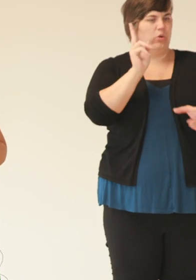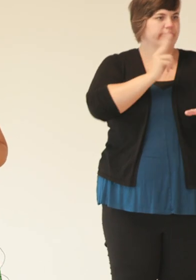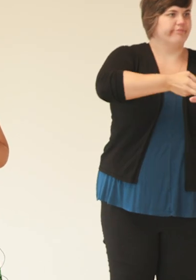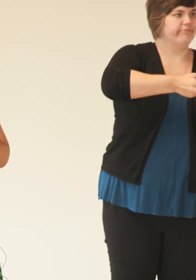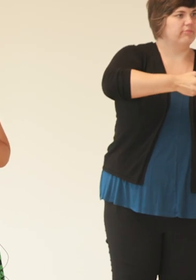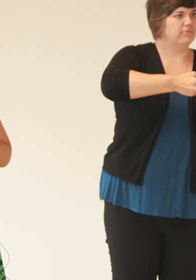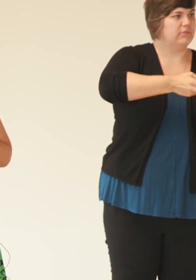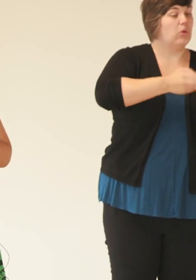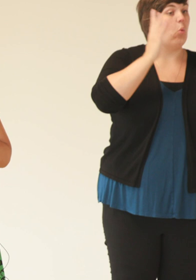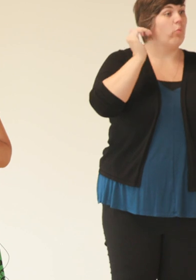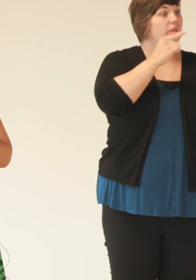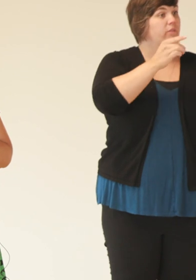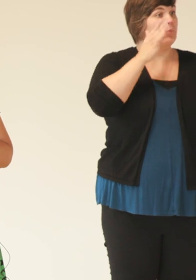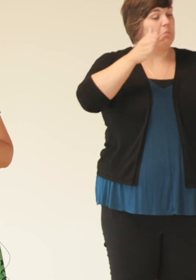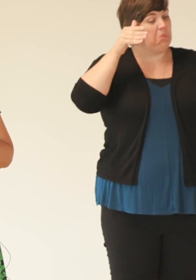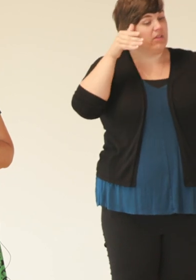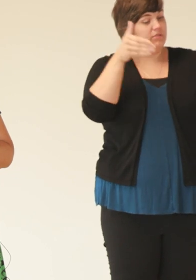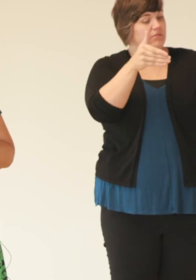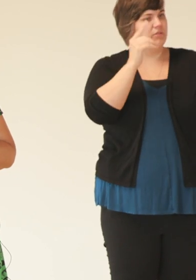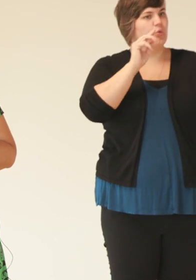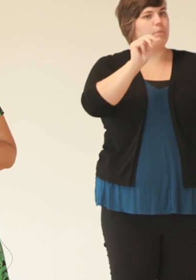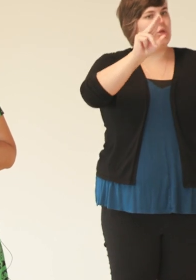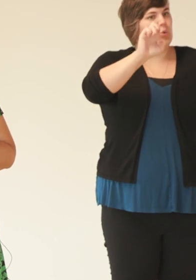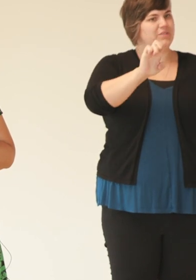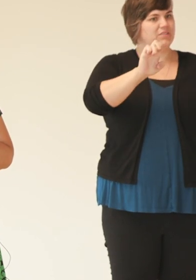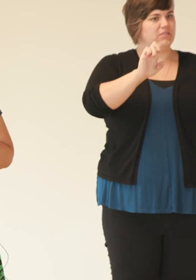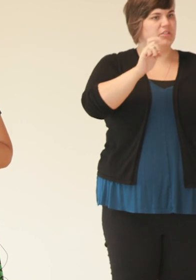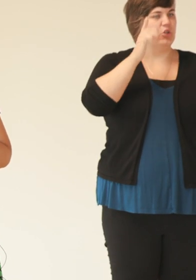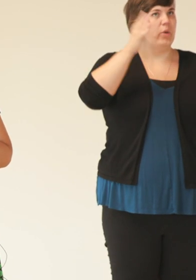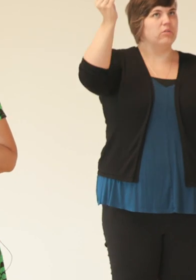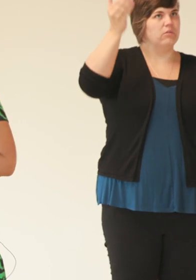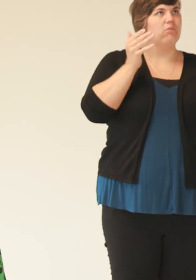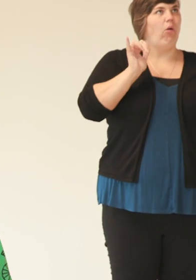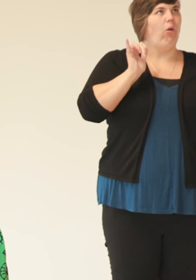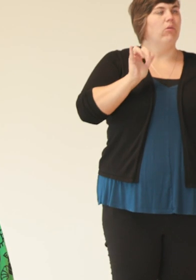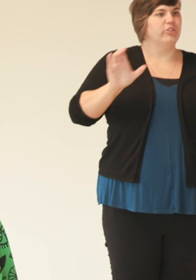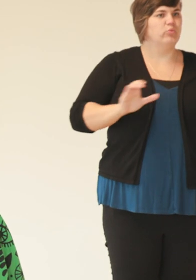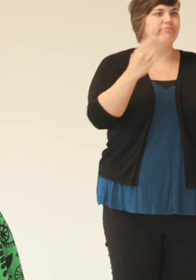that you listen to your muse when it speaks to you. Thank you.